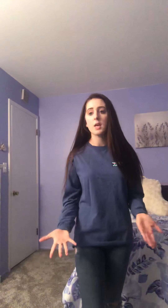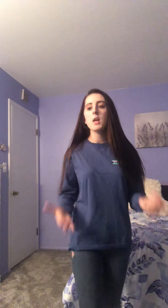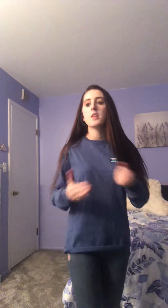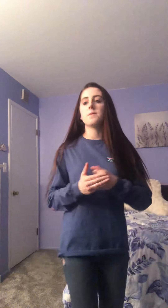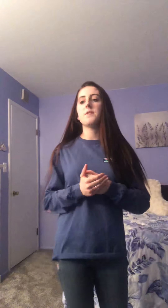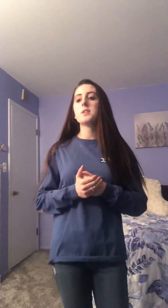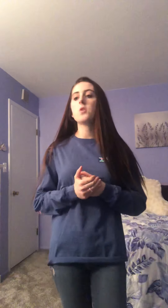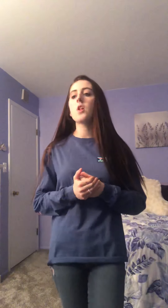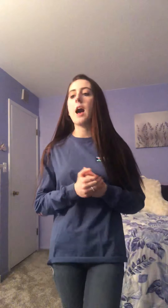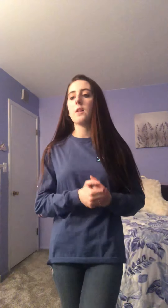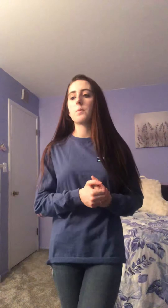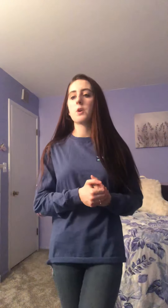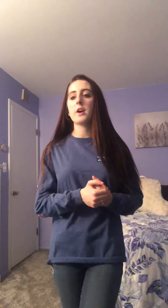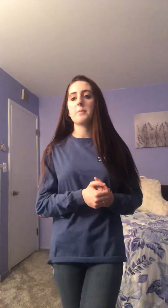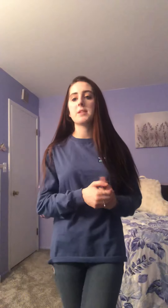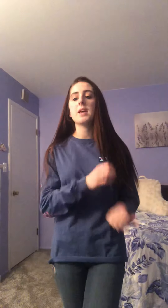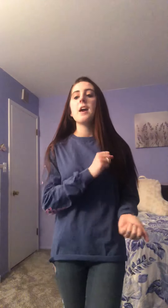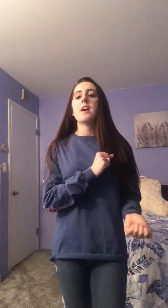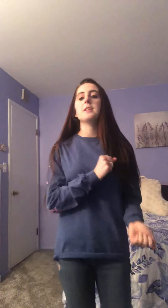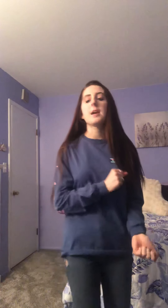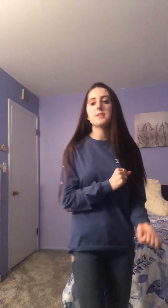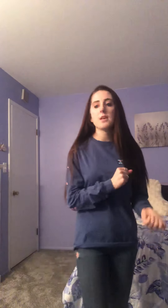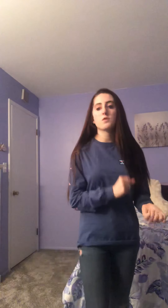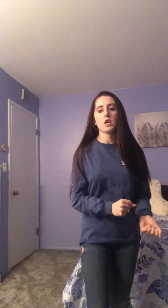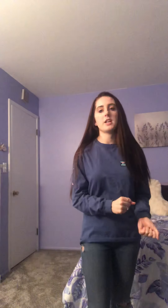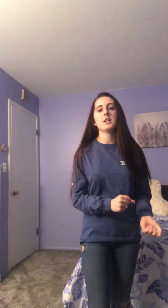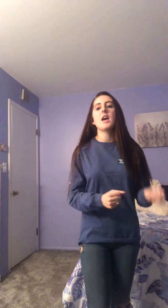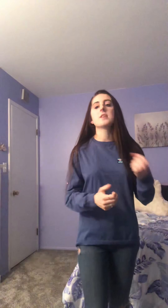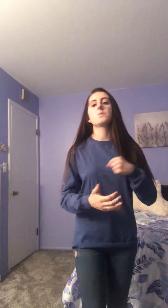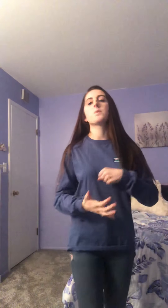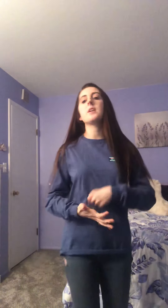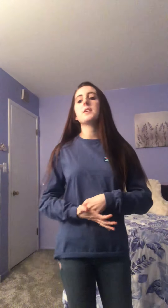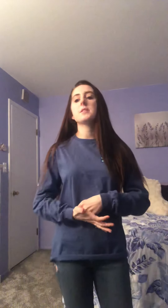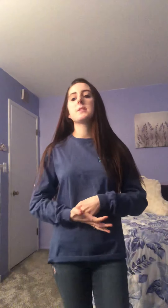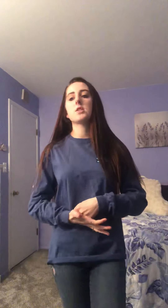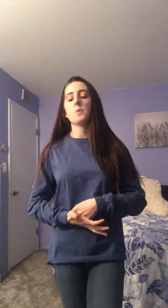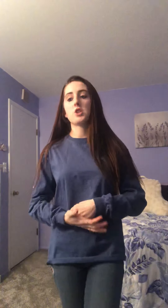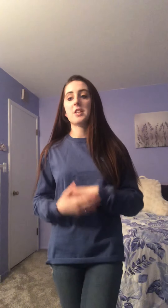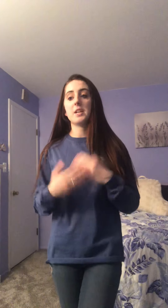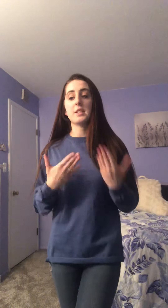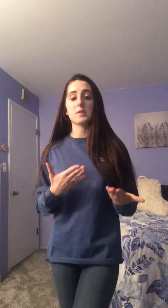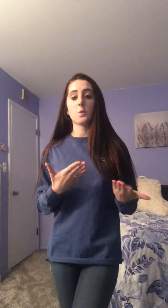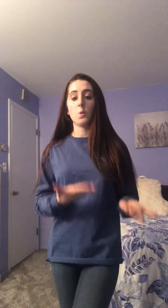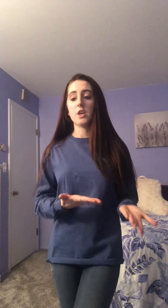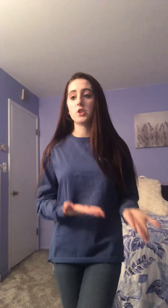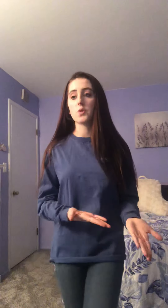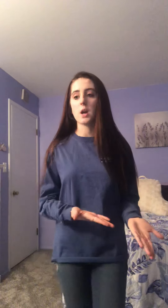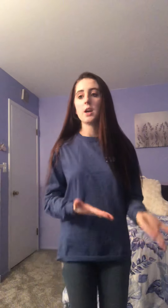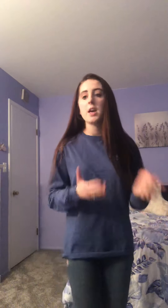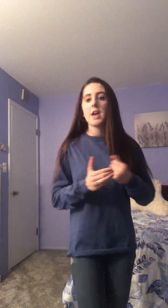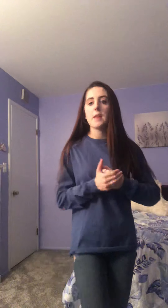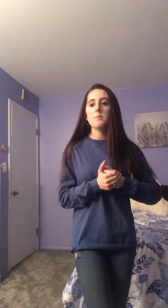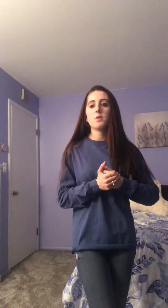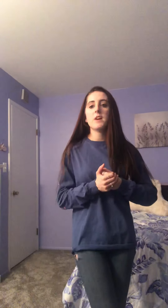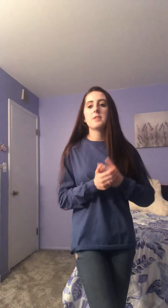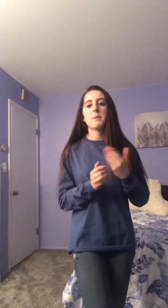The physical requirements and intensity of training is a realistic situation that a dancer would endure. In the movie, the main